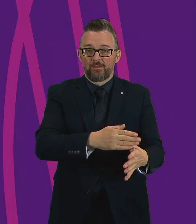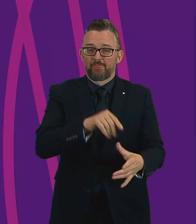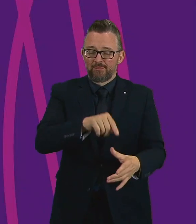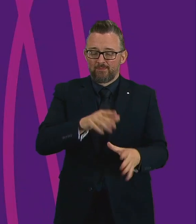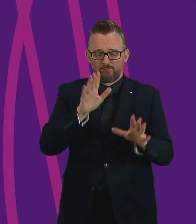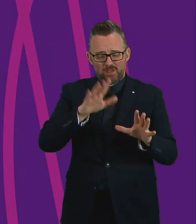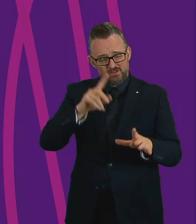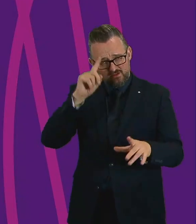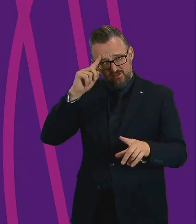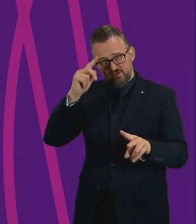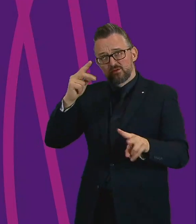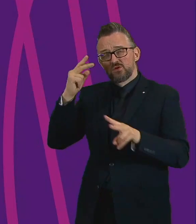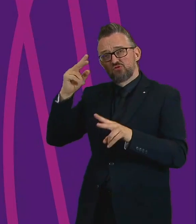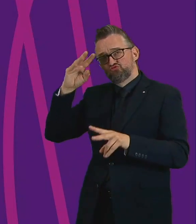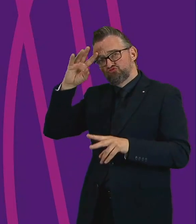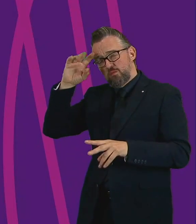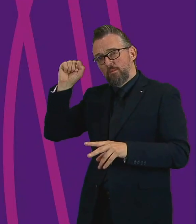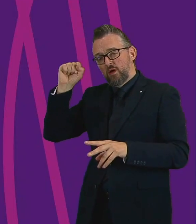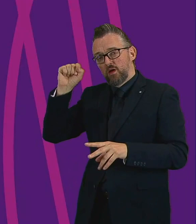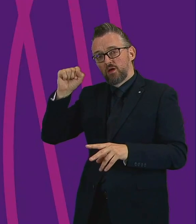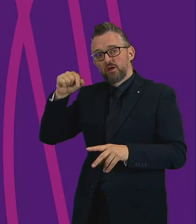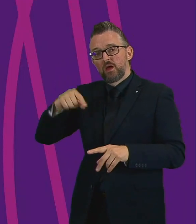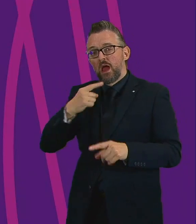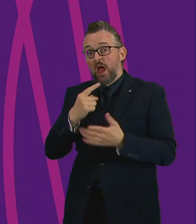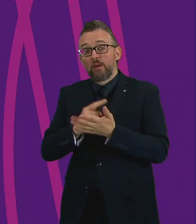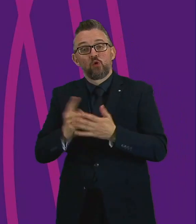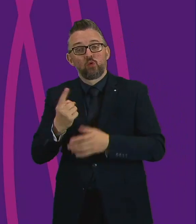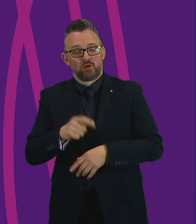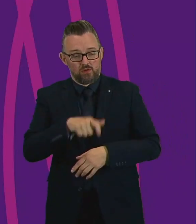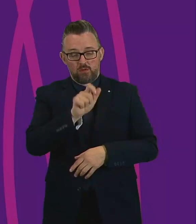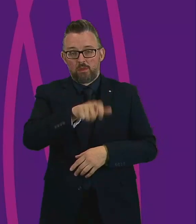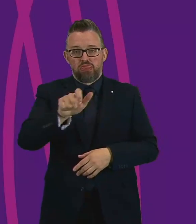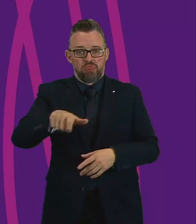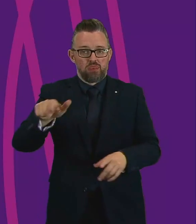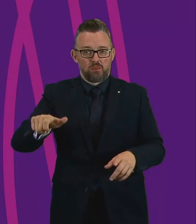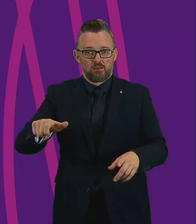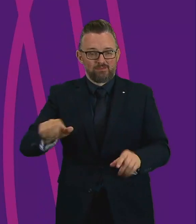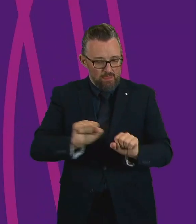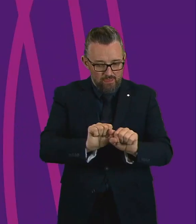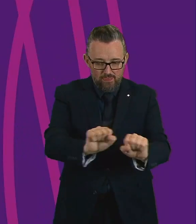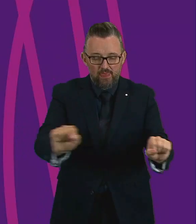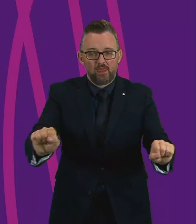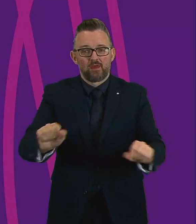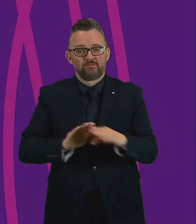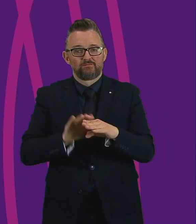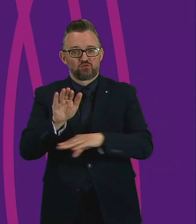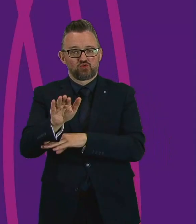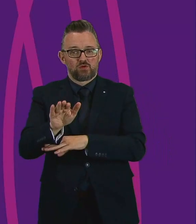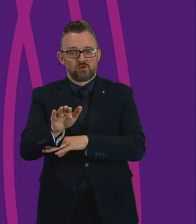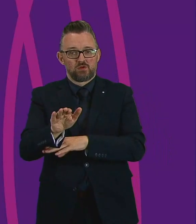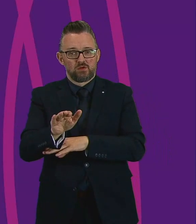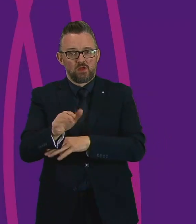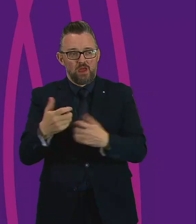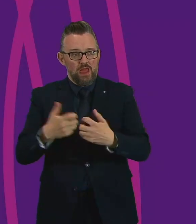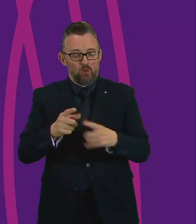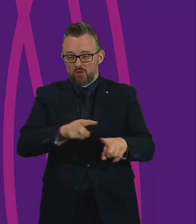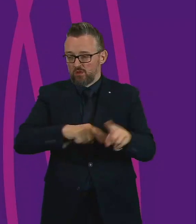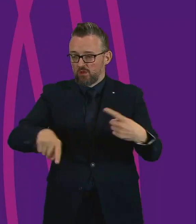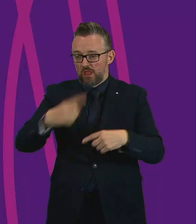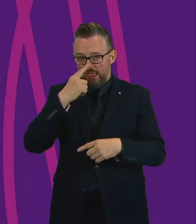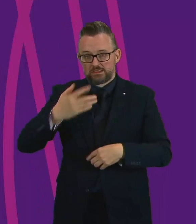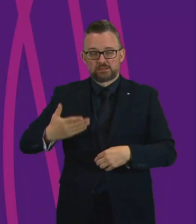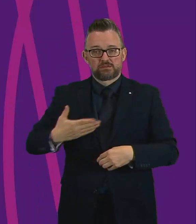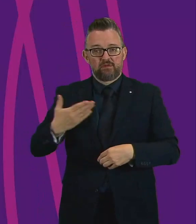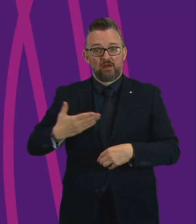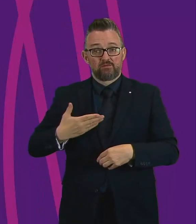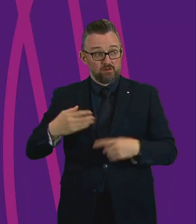always remember that this is about people, it's about their future. And sometimes it's about their very survival, and we represent